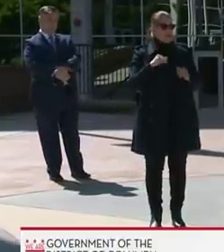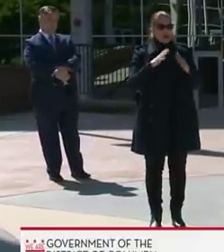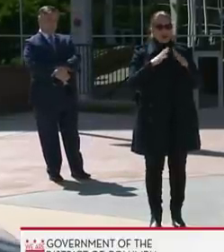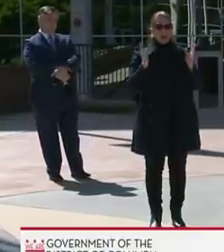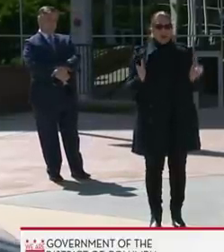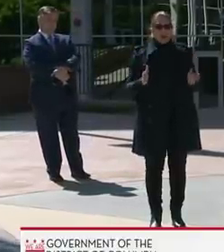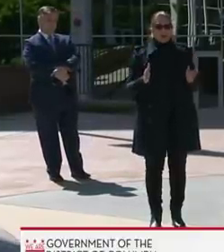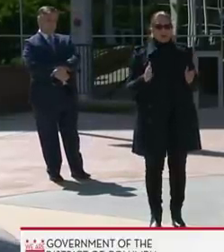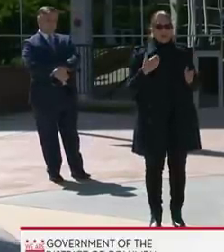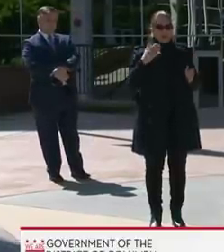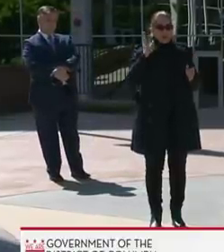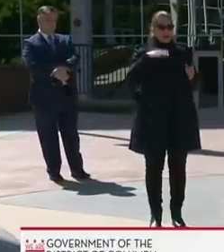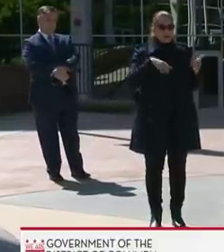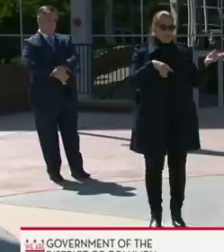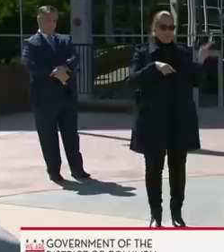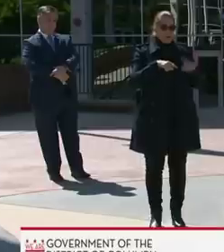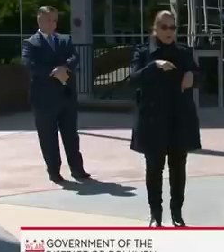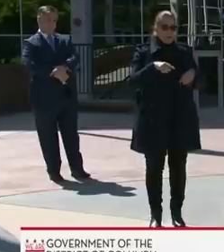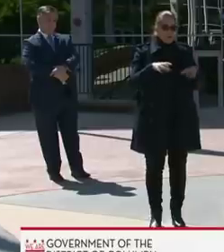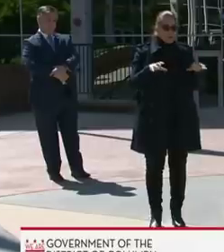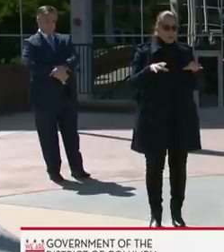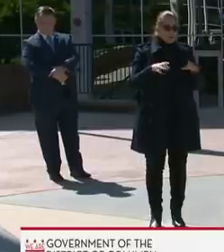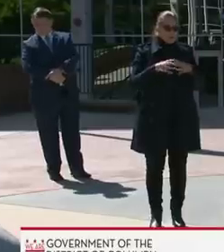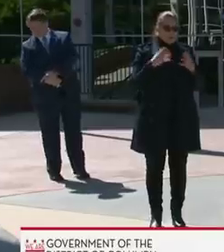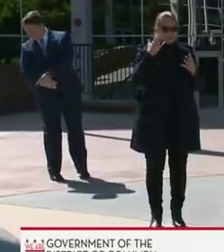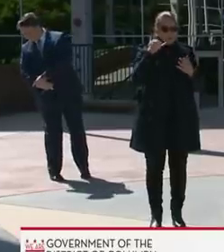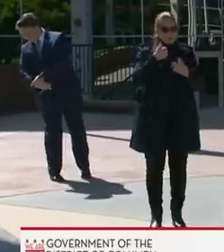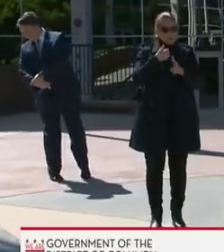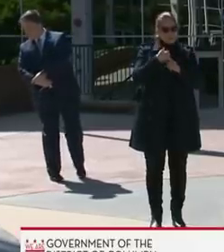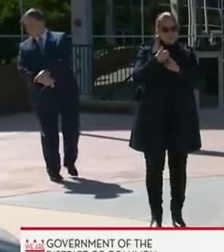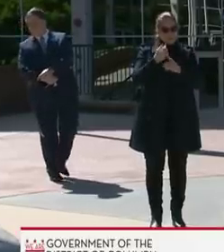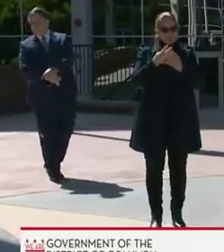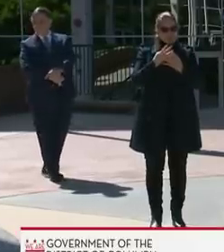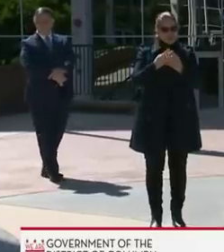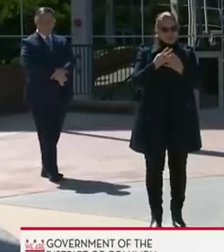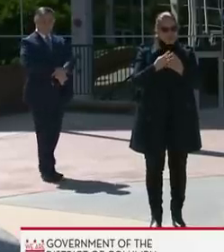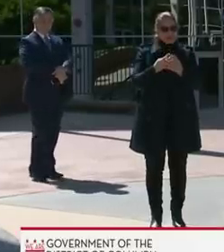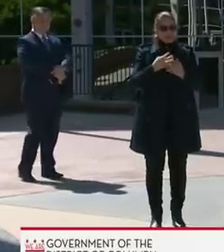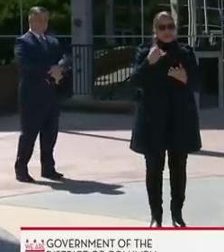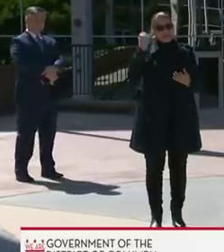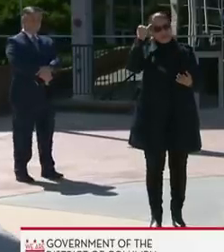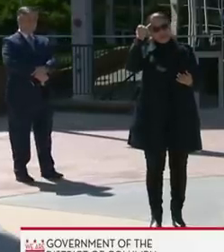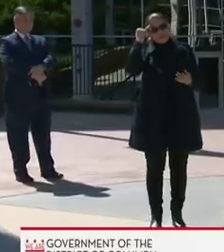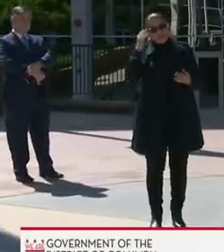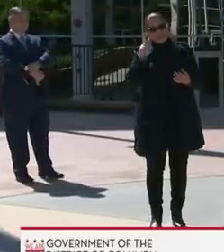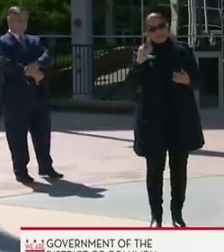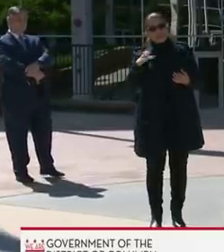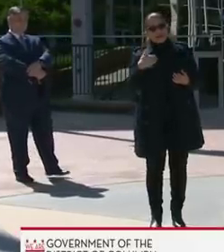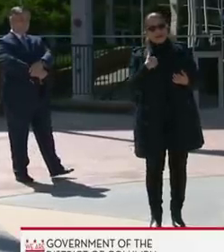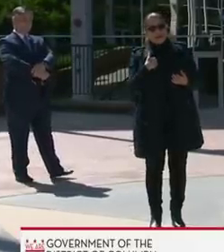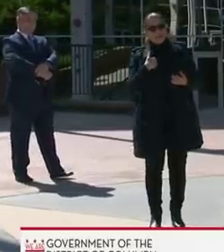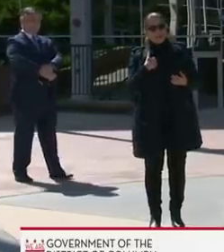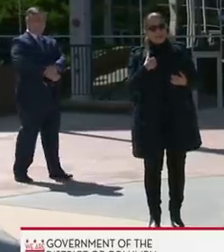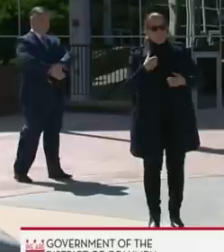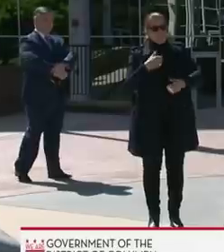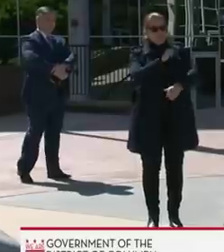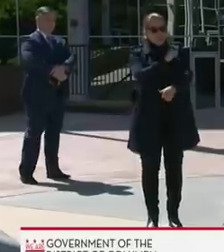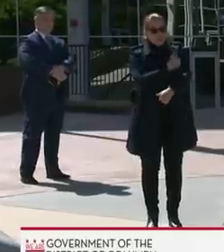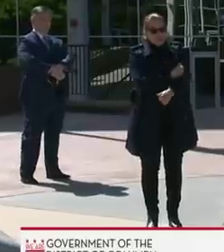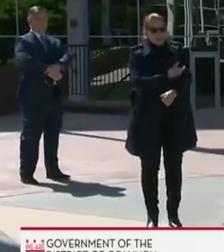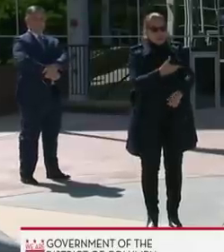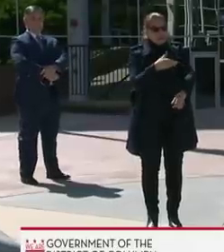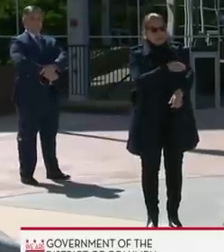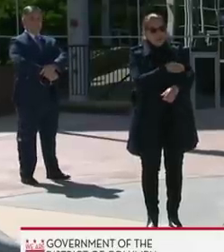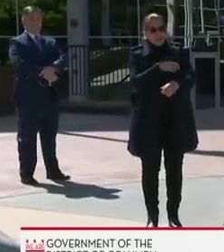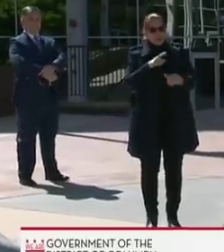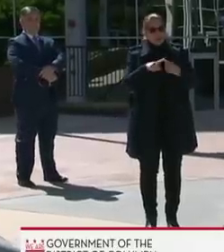any thoughts on what's happening there and what D.C., if D.C. could do anything to kind of impress upon the federal government that they're concerned about people in their